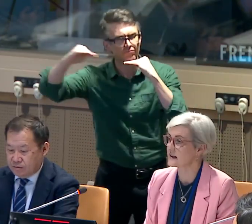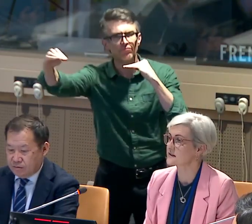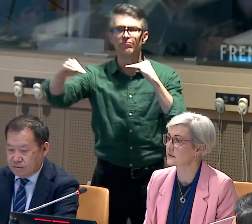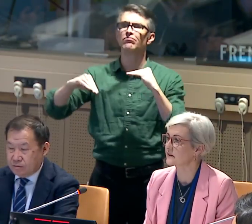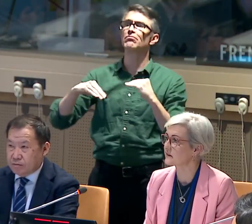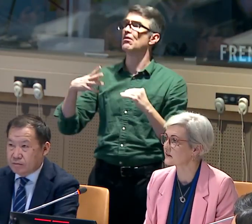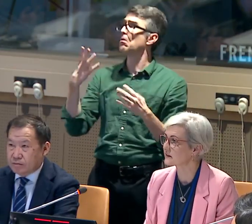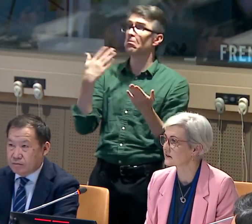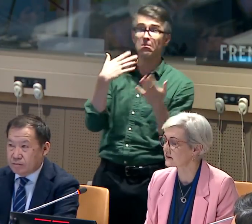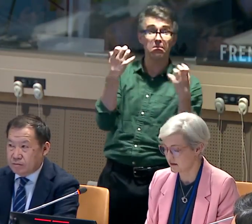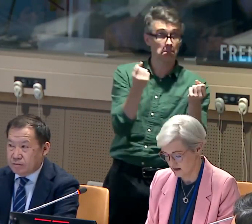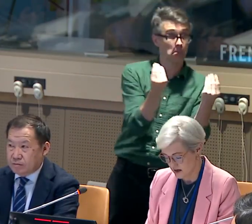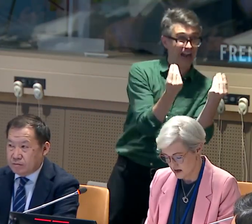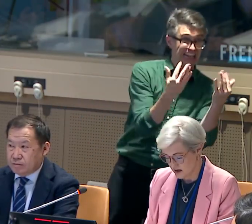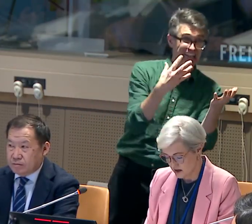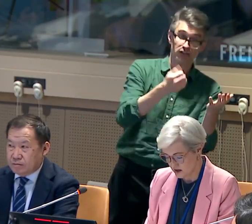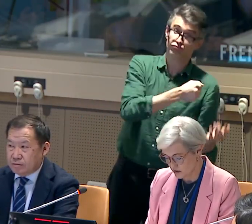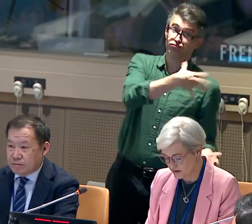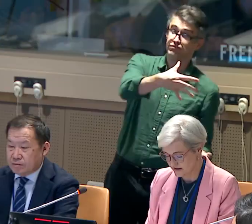rights-based assessments.